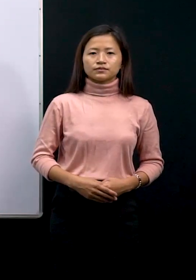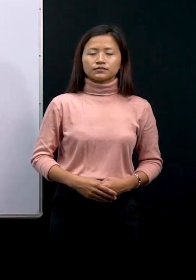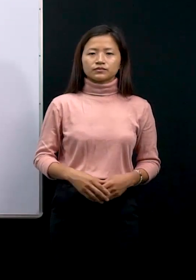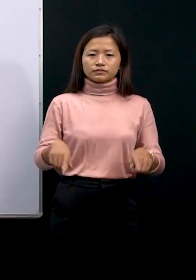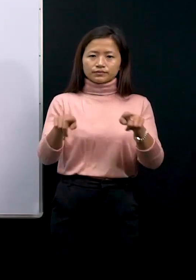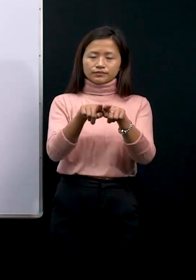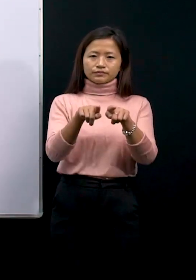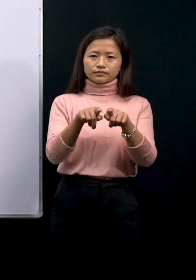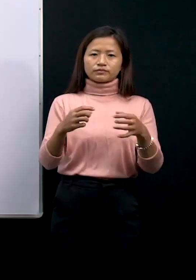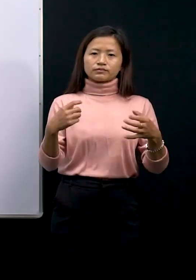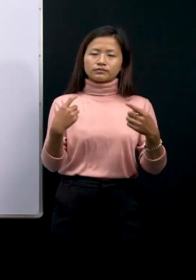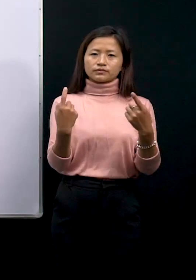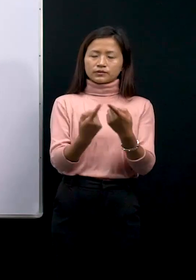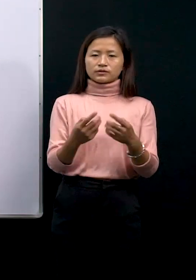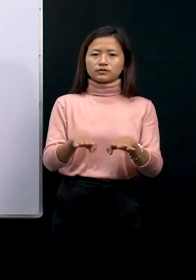Similar.